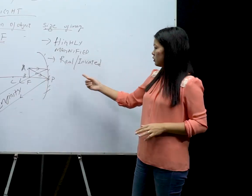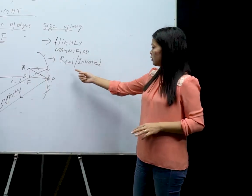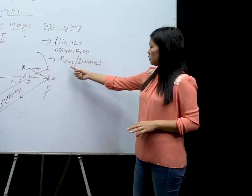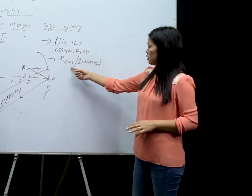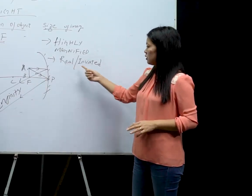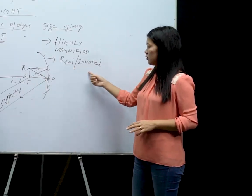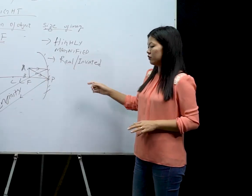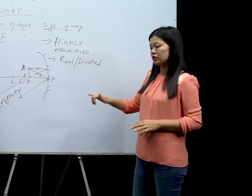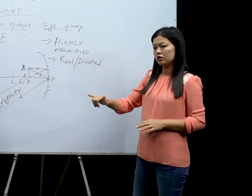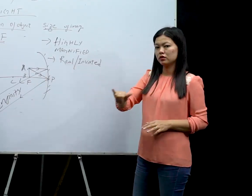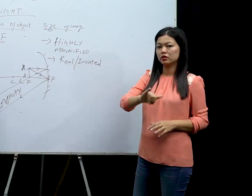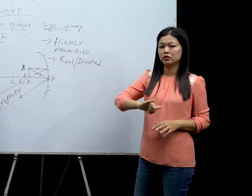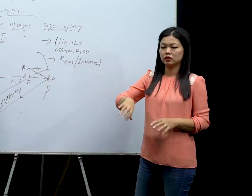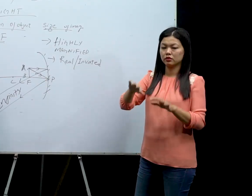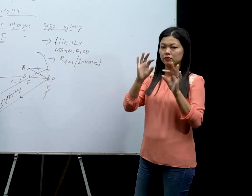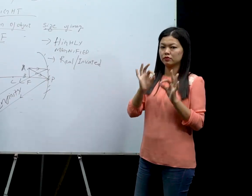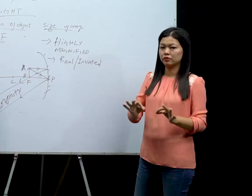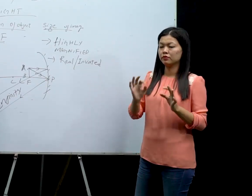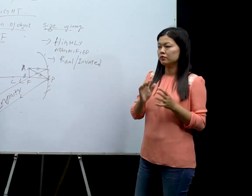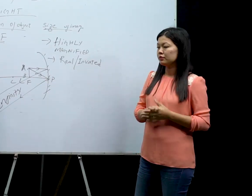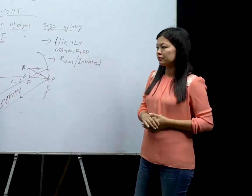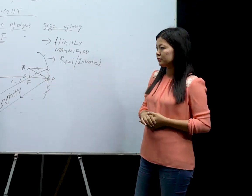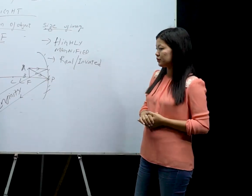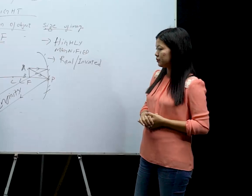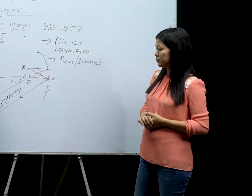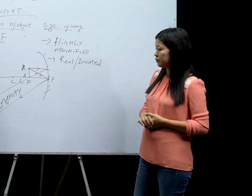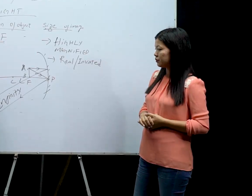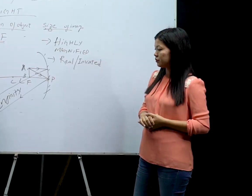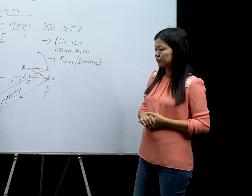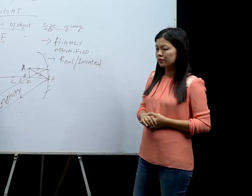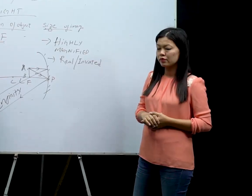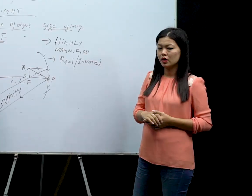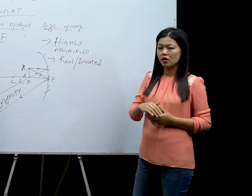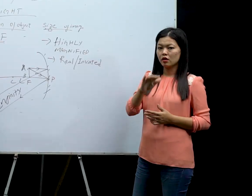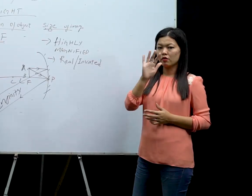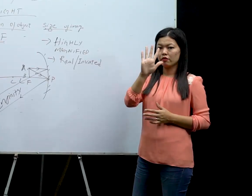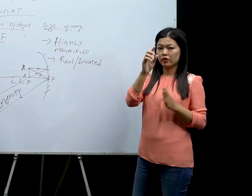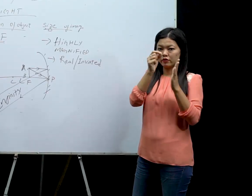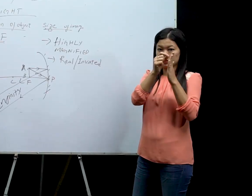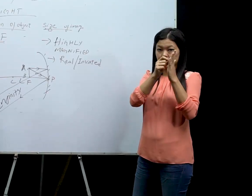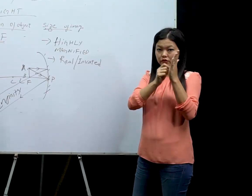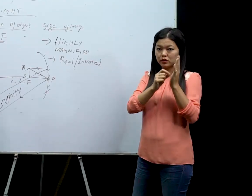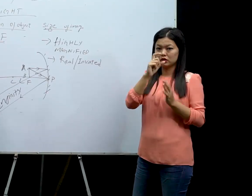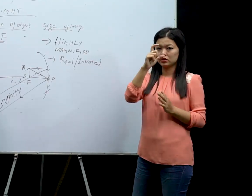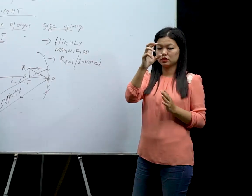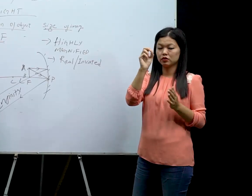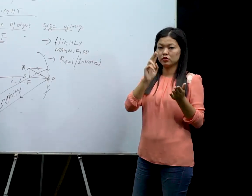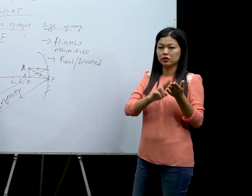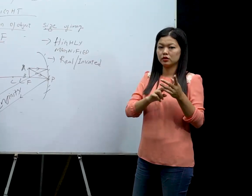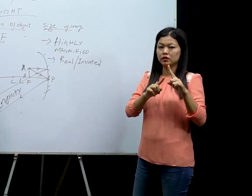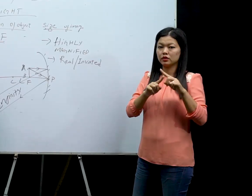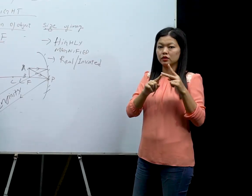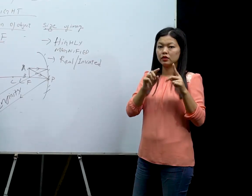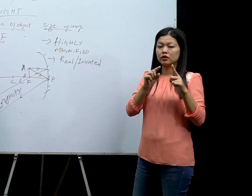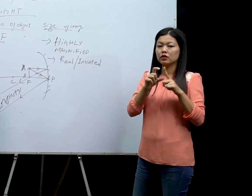So students, now I'm sure you are clear with the first 5 conditions that we have discussed. Now we are going to discuss about the last